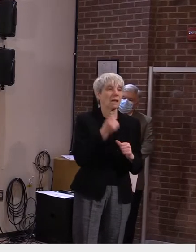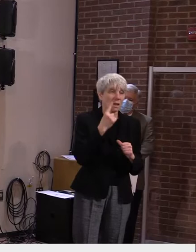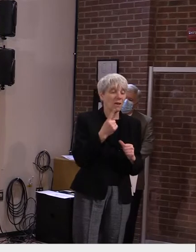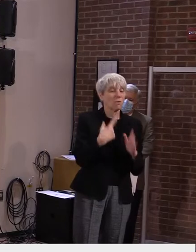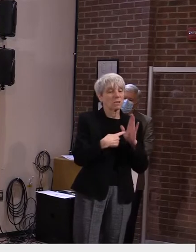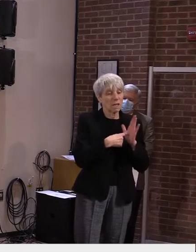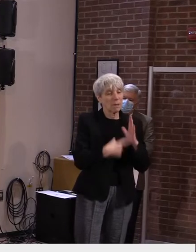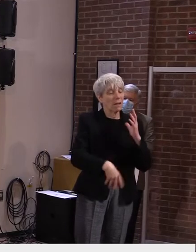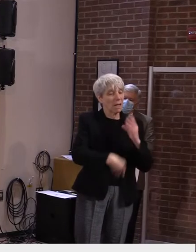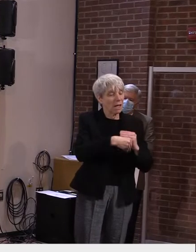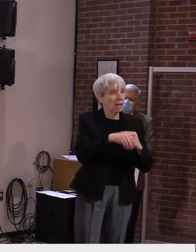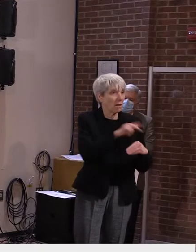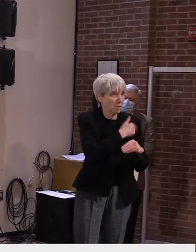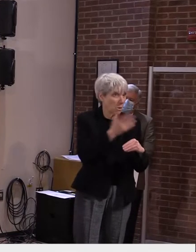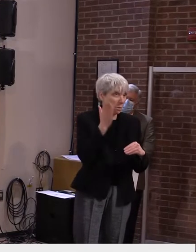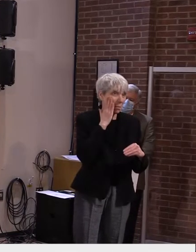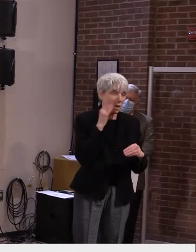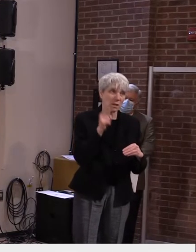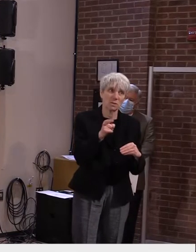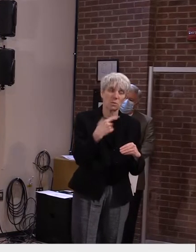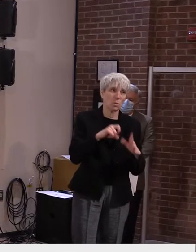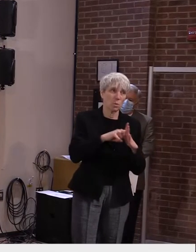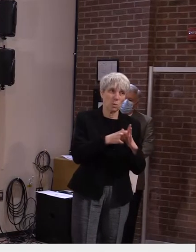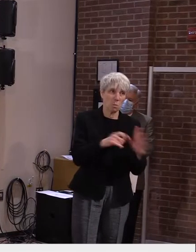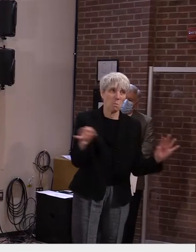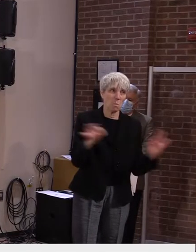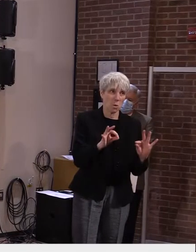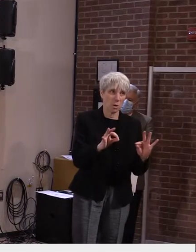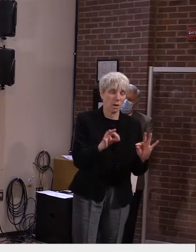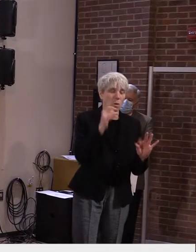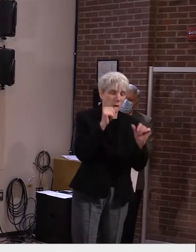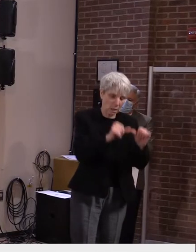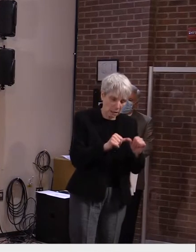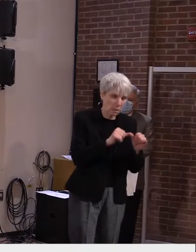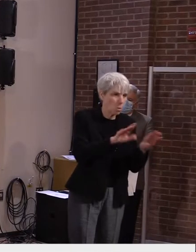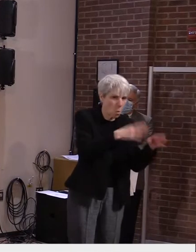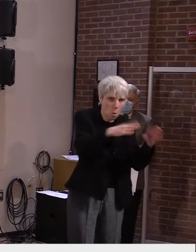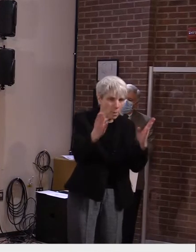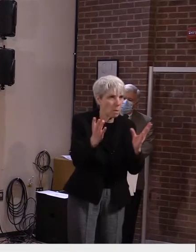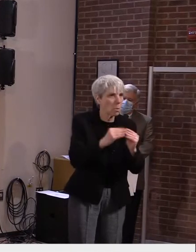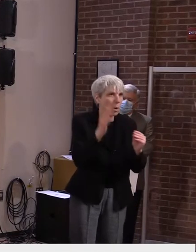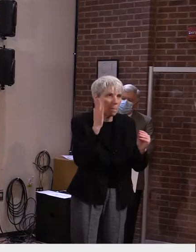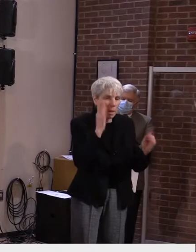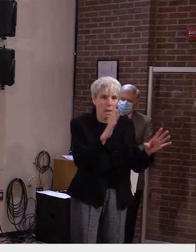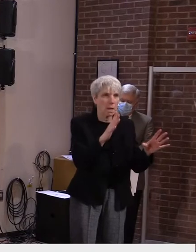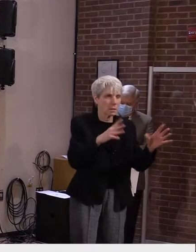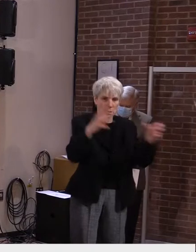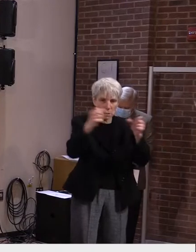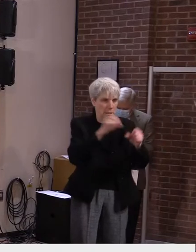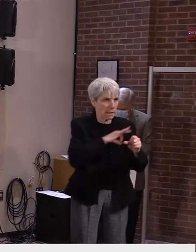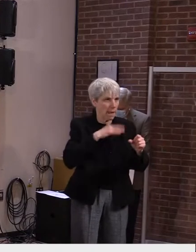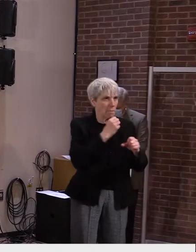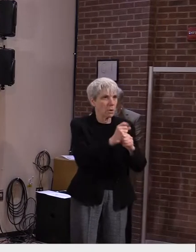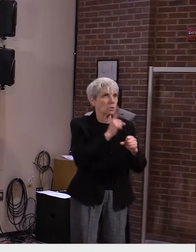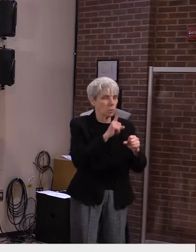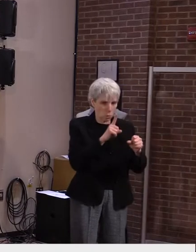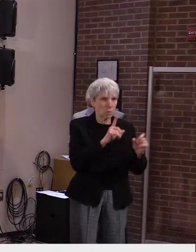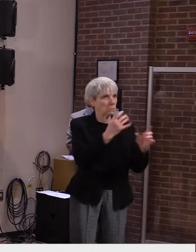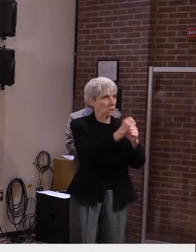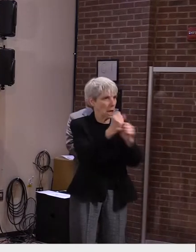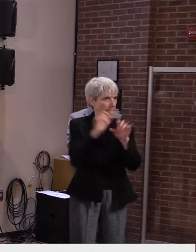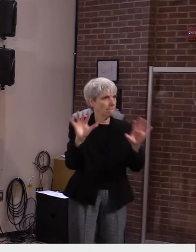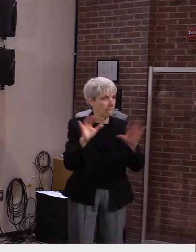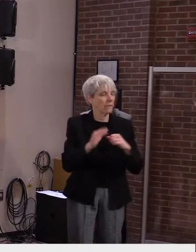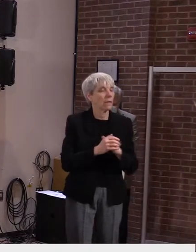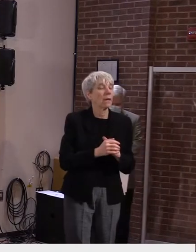capacity is something that has been beneficial, and we'll continue to do that. We'll continue to watch these numbers. We believe